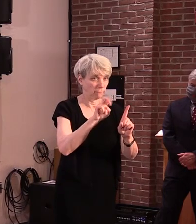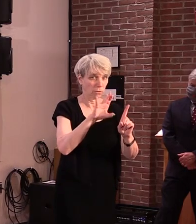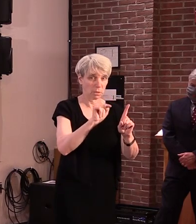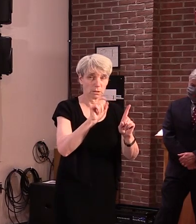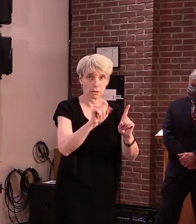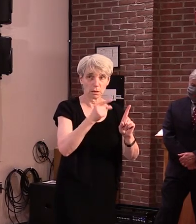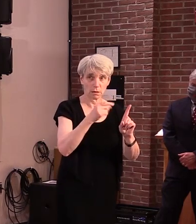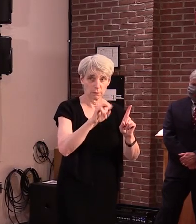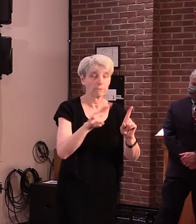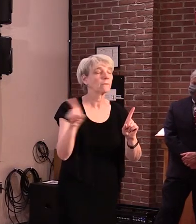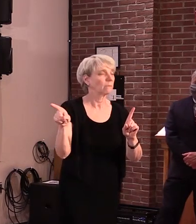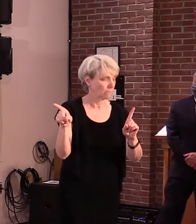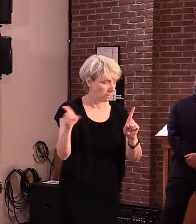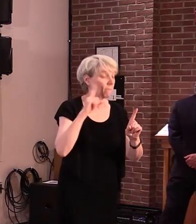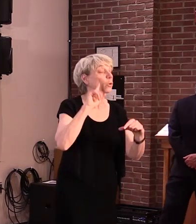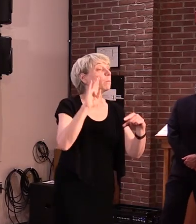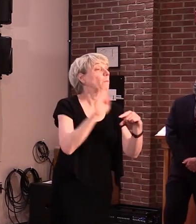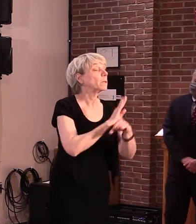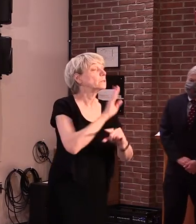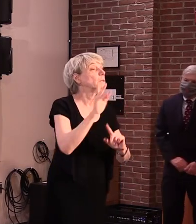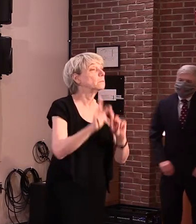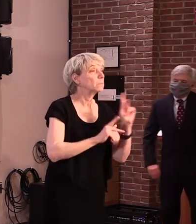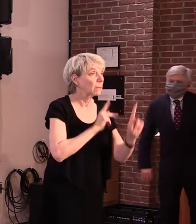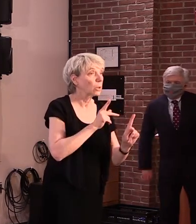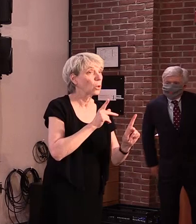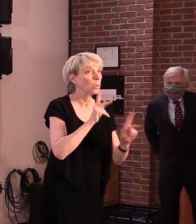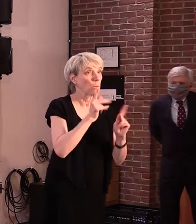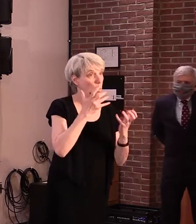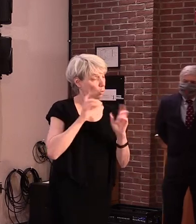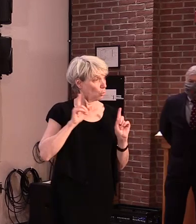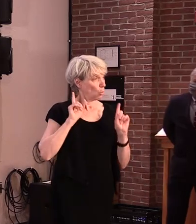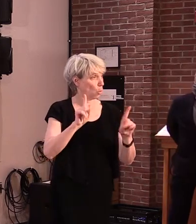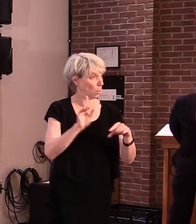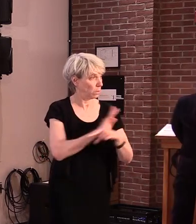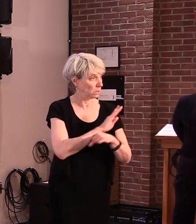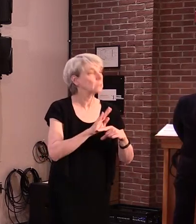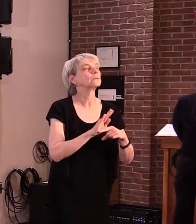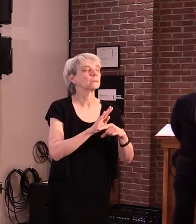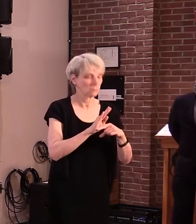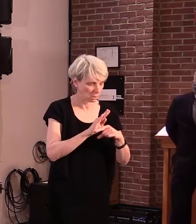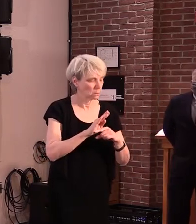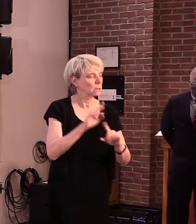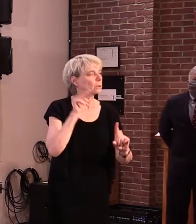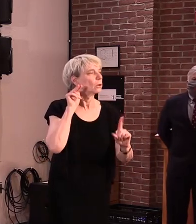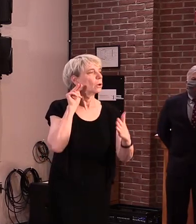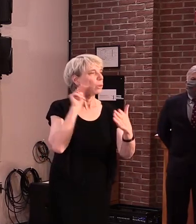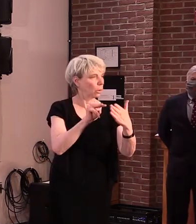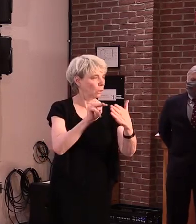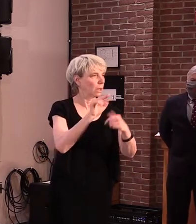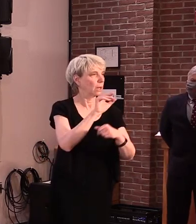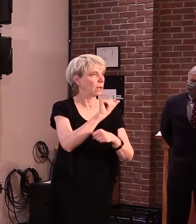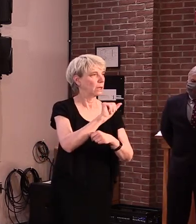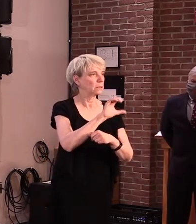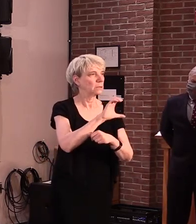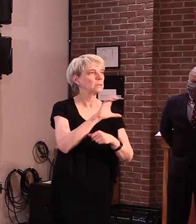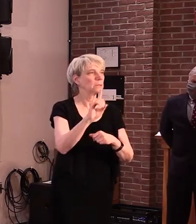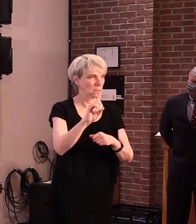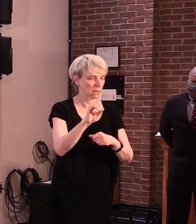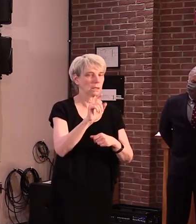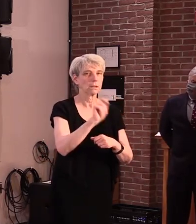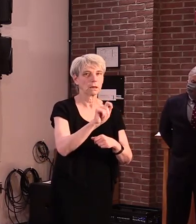business, the ACCD website is the best opportunity to find guidance for your business and